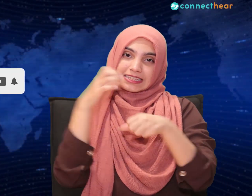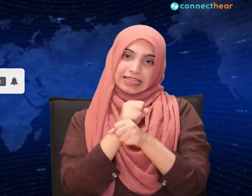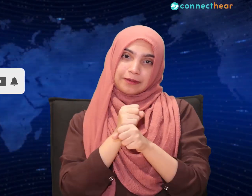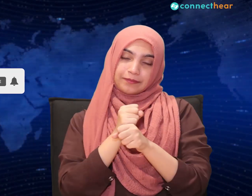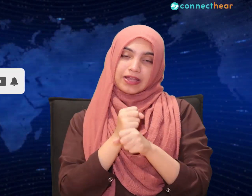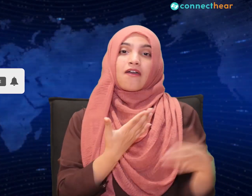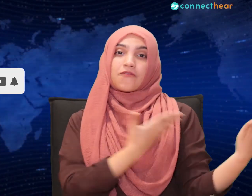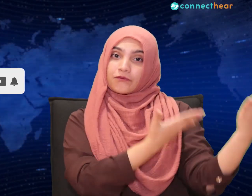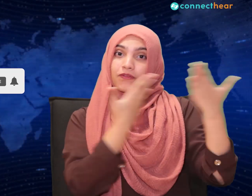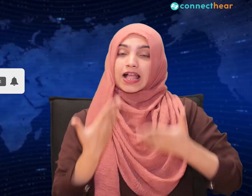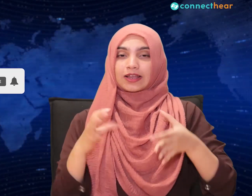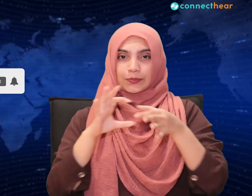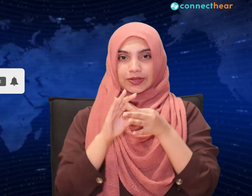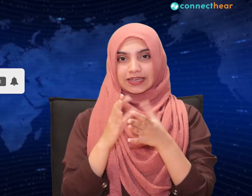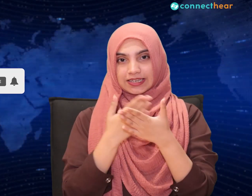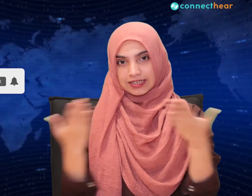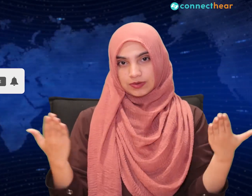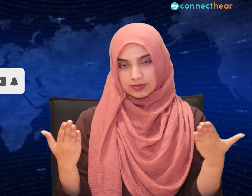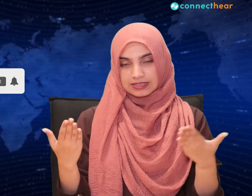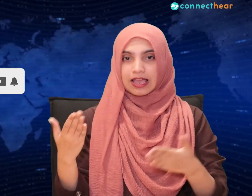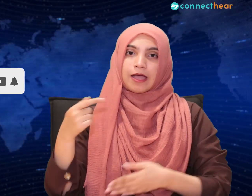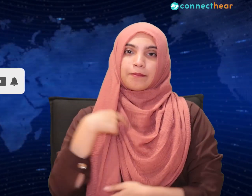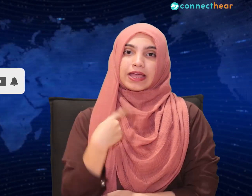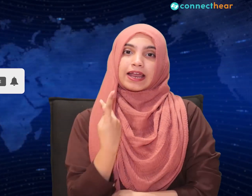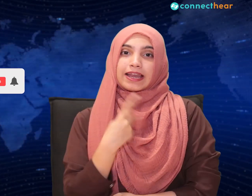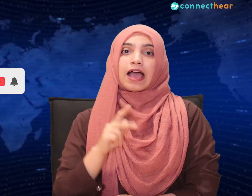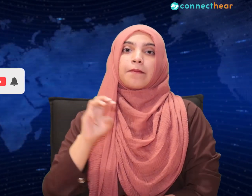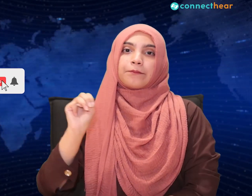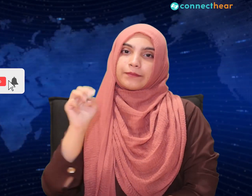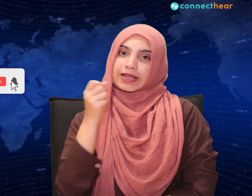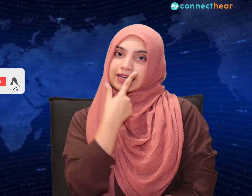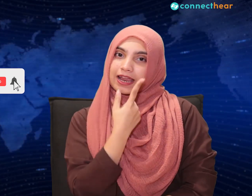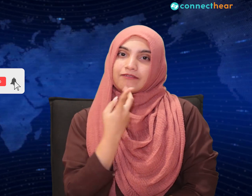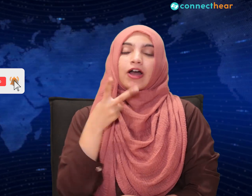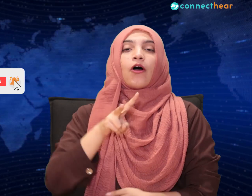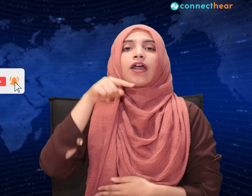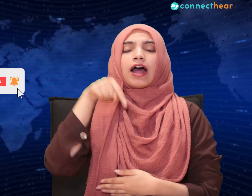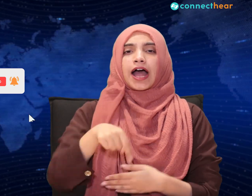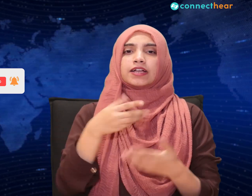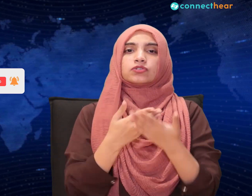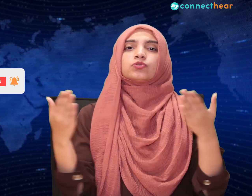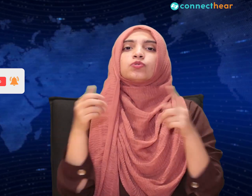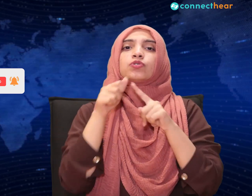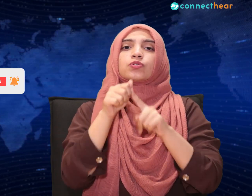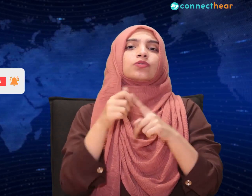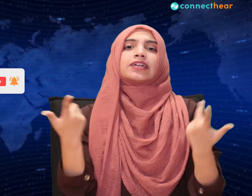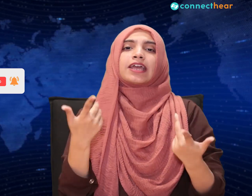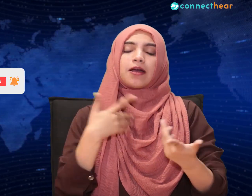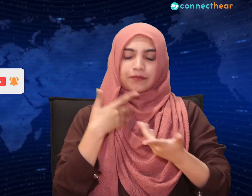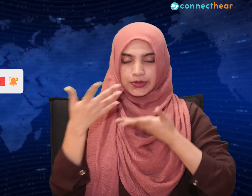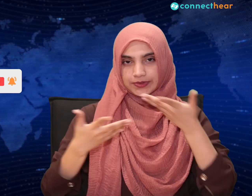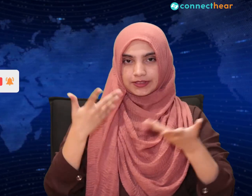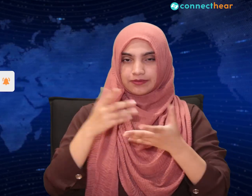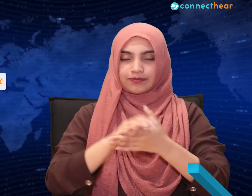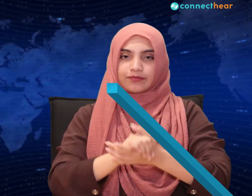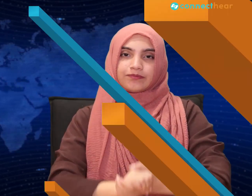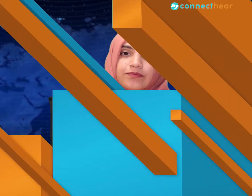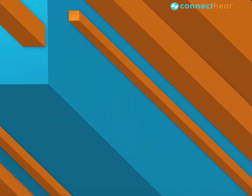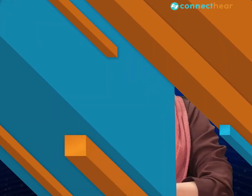Hello, everyone, and welcome to Connect News. My name is Minerva, and these are today's top news.